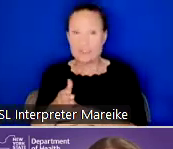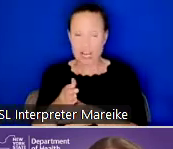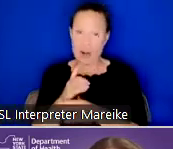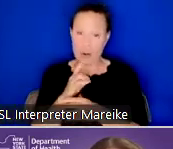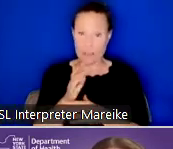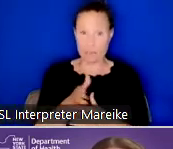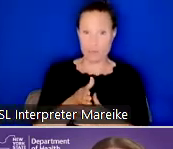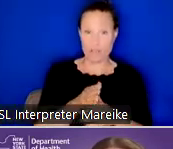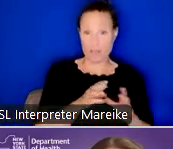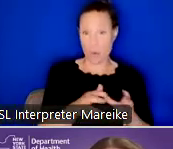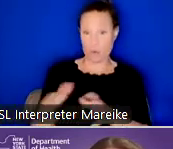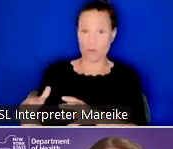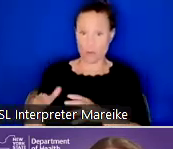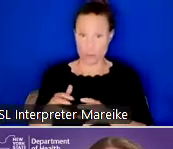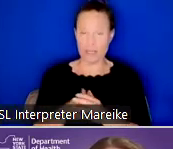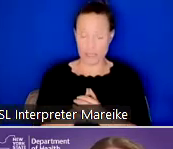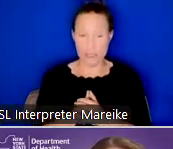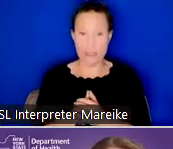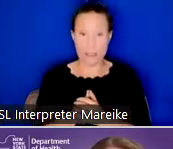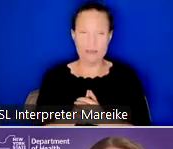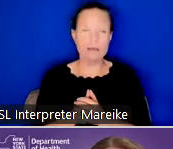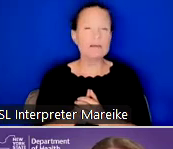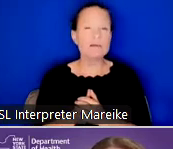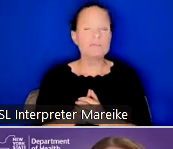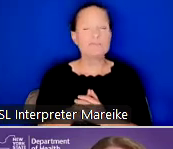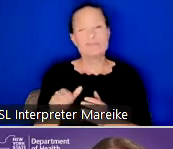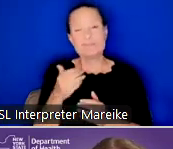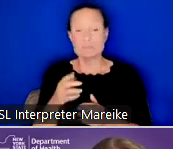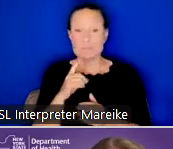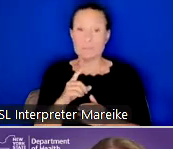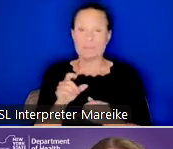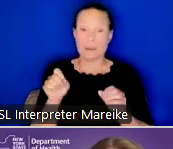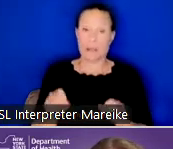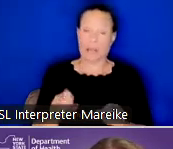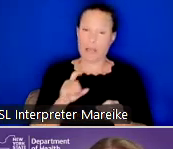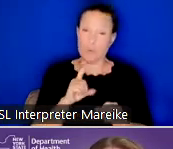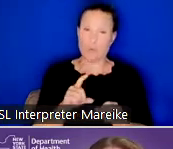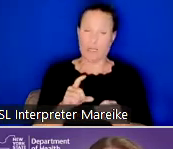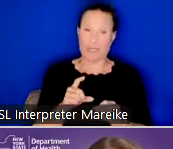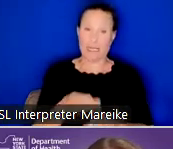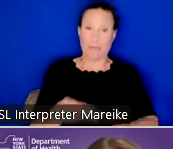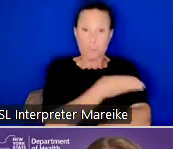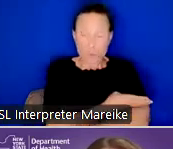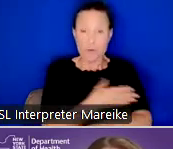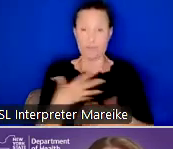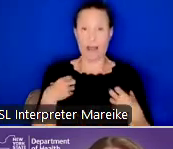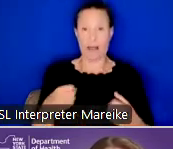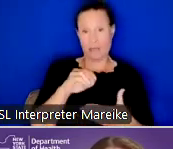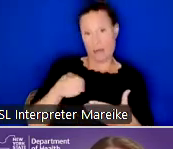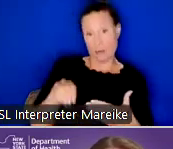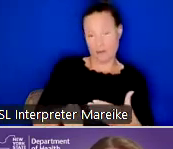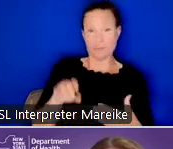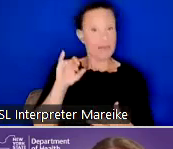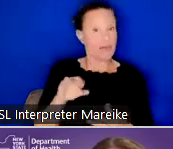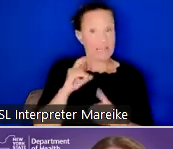And lastly, it's an opportunity to meaningfully improve health outcomes, right? That's the goal of this entire waiver is